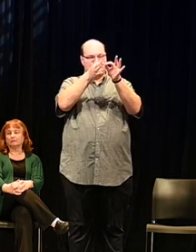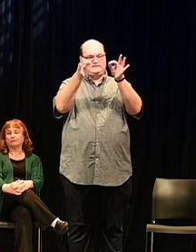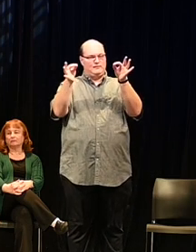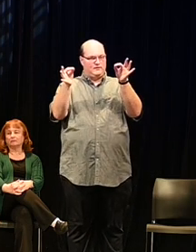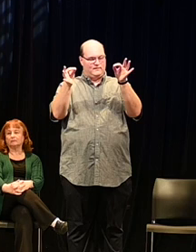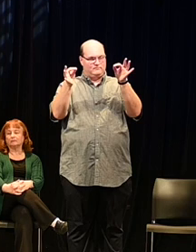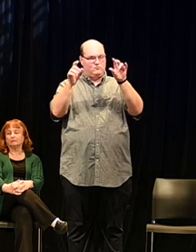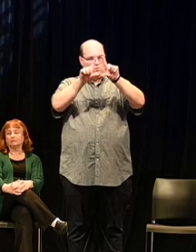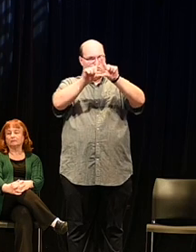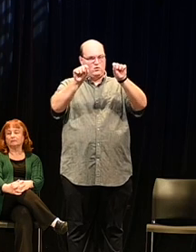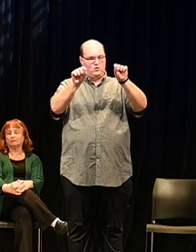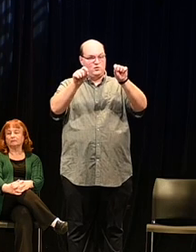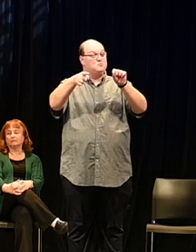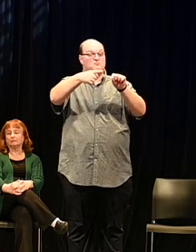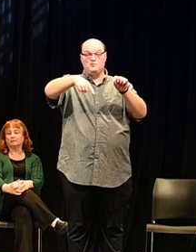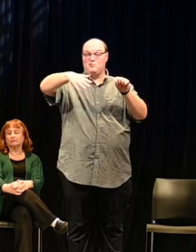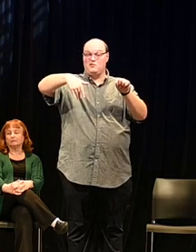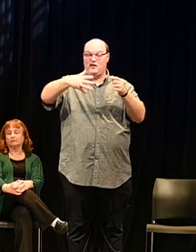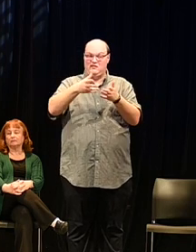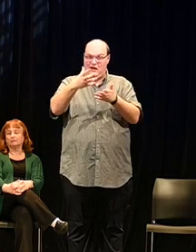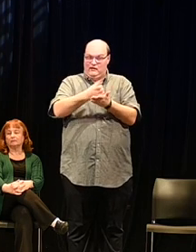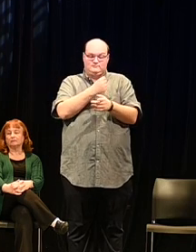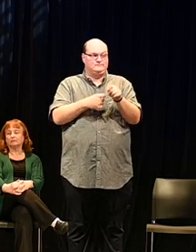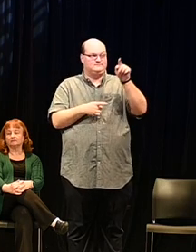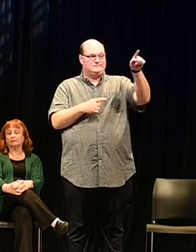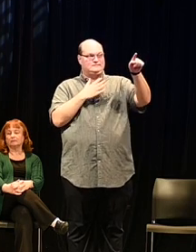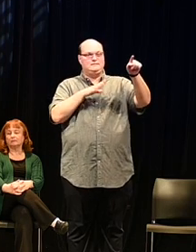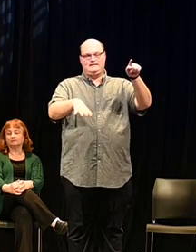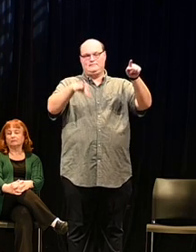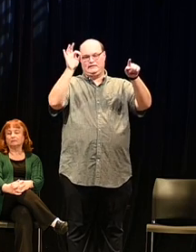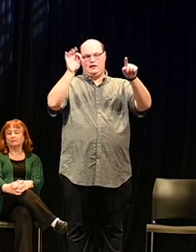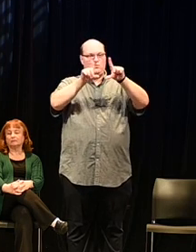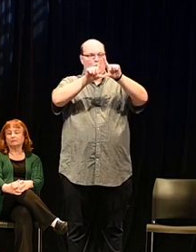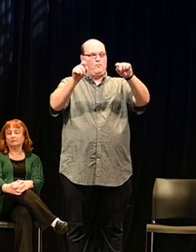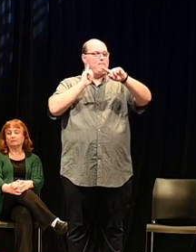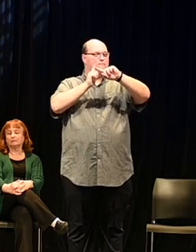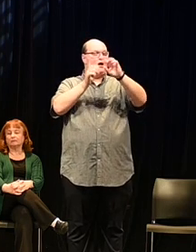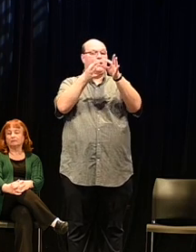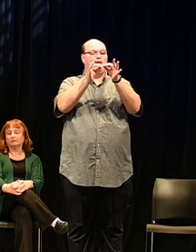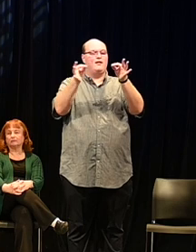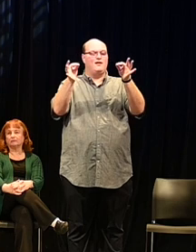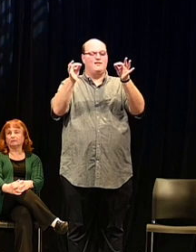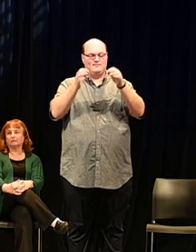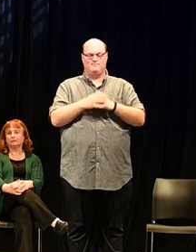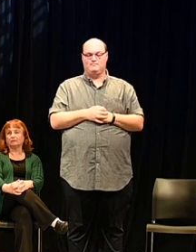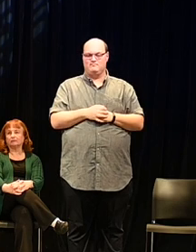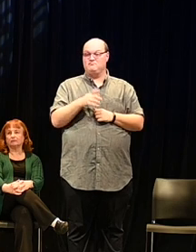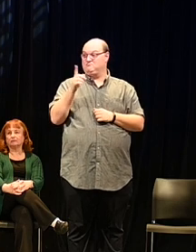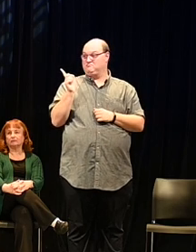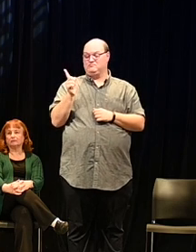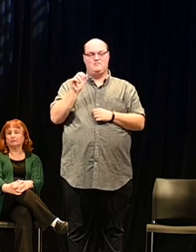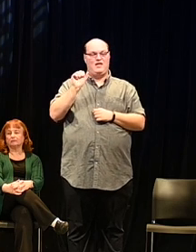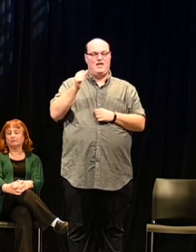And if you didn't come over to the table and I didn't already hand it to you, please come and pick up your pack. And you can pick up more than one, along with the